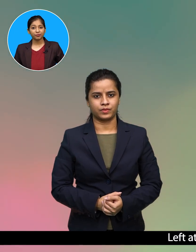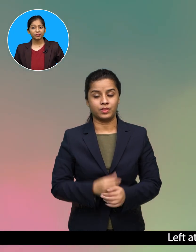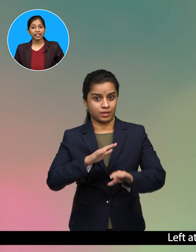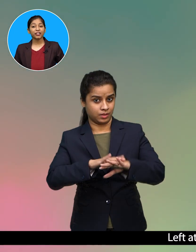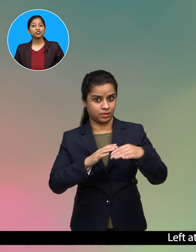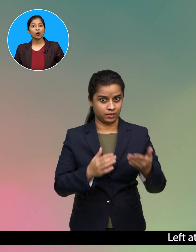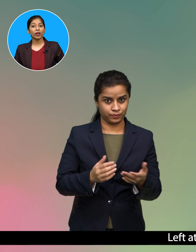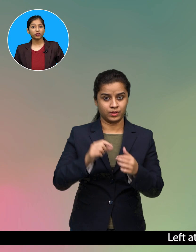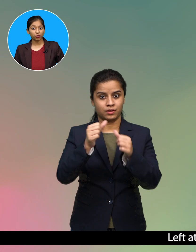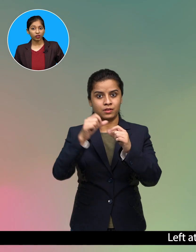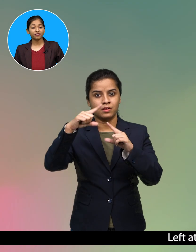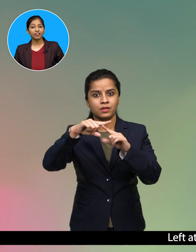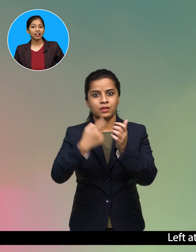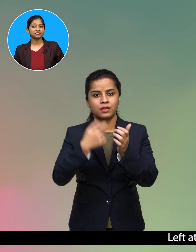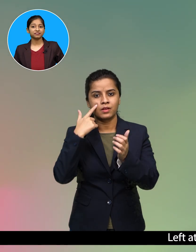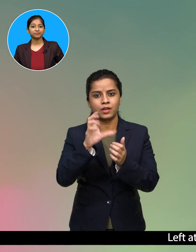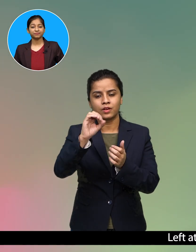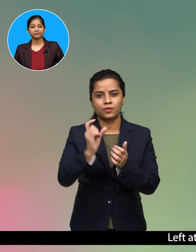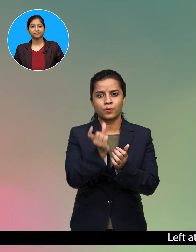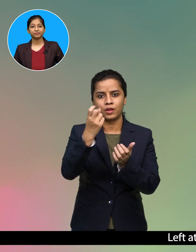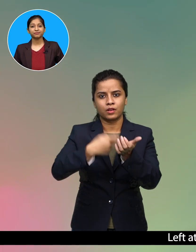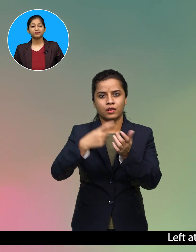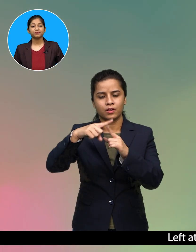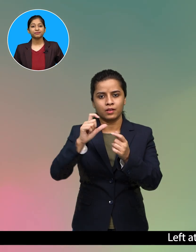Left atrioventricular valve.